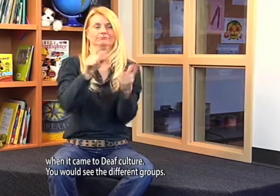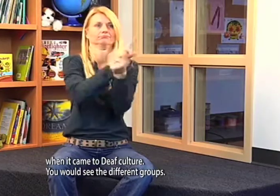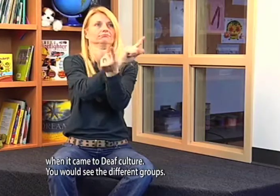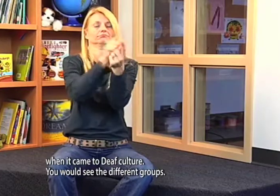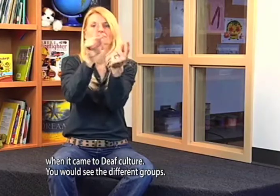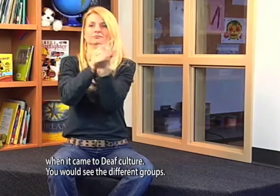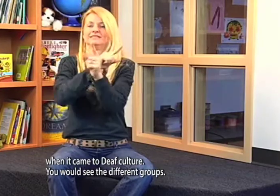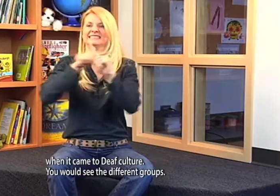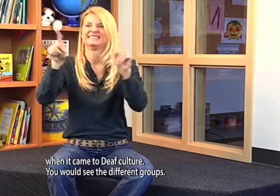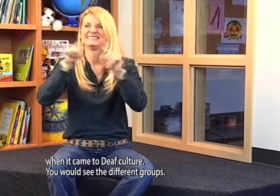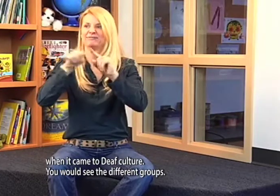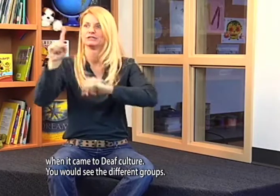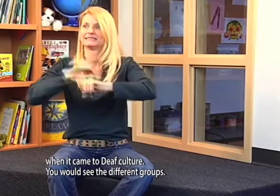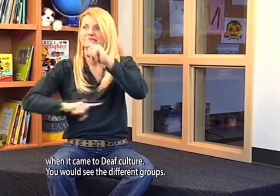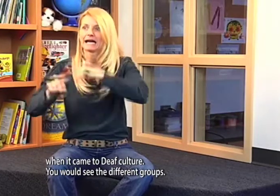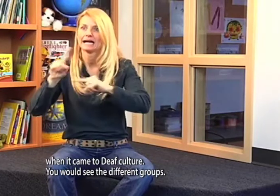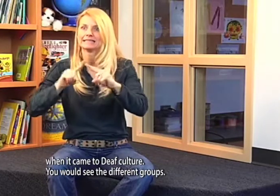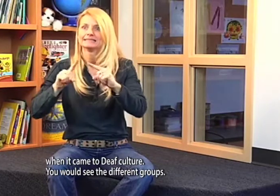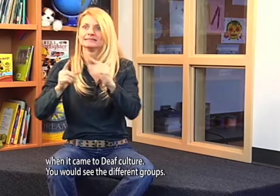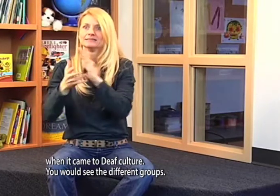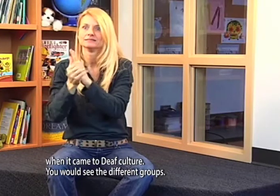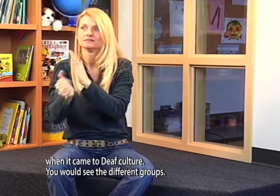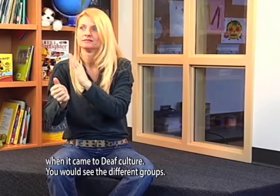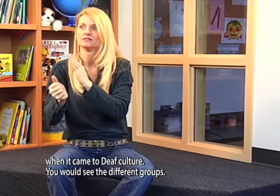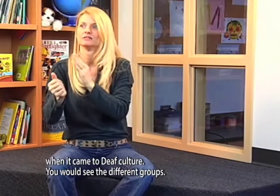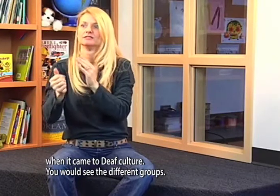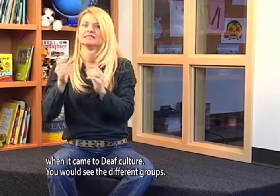when it came to deaf culture.